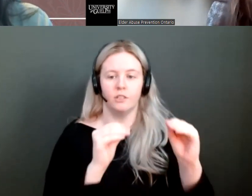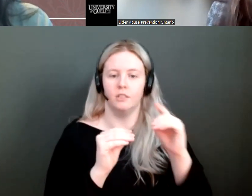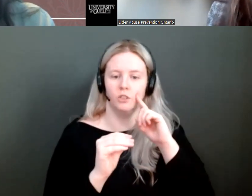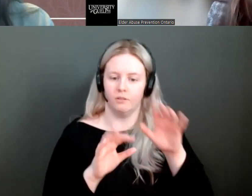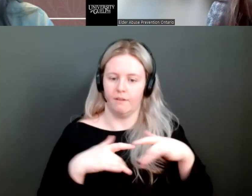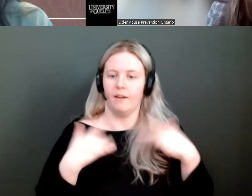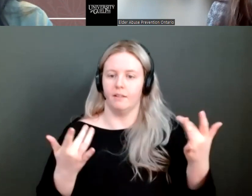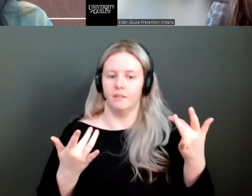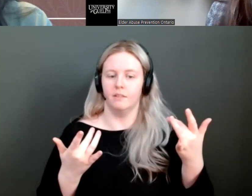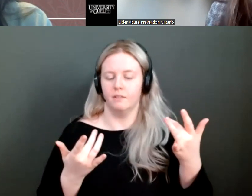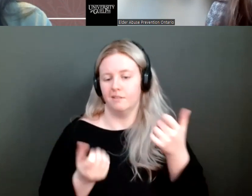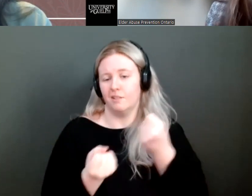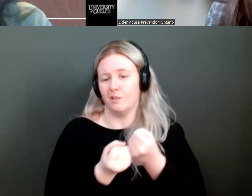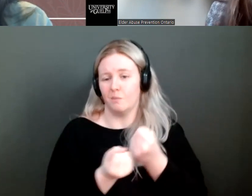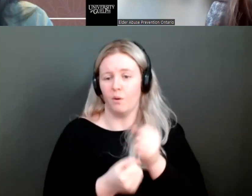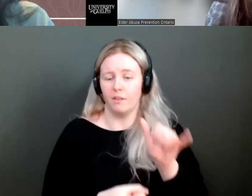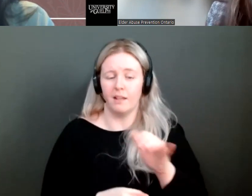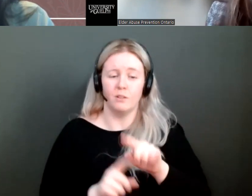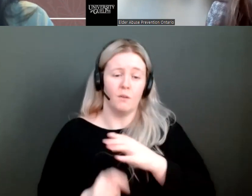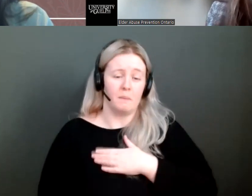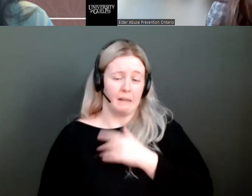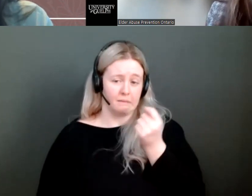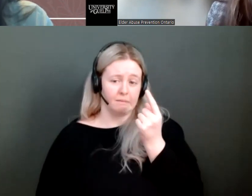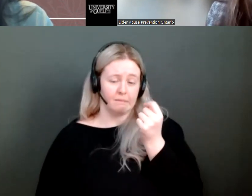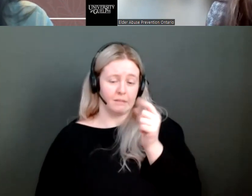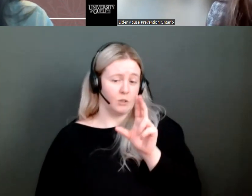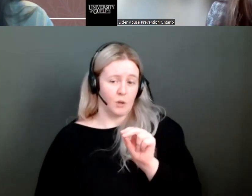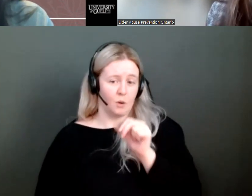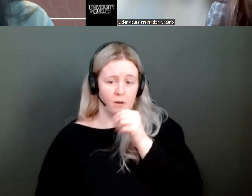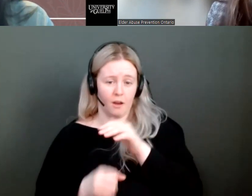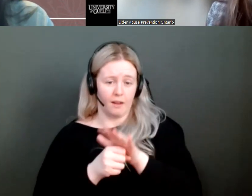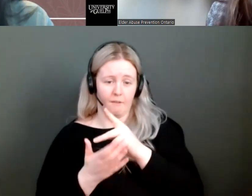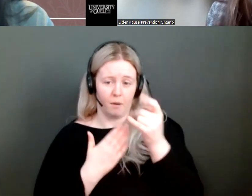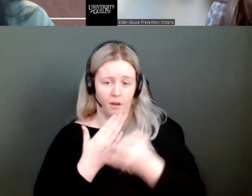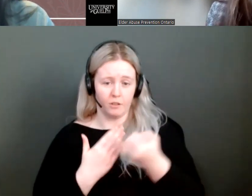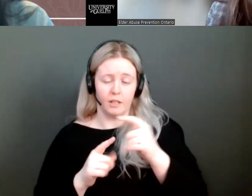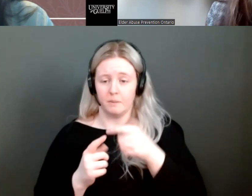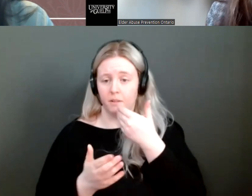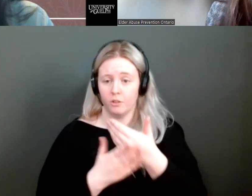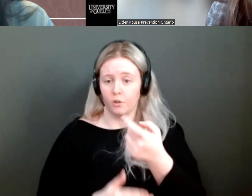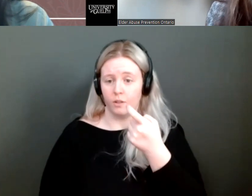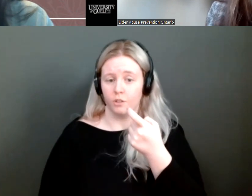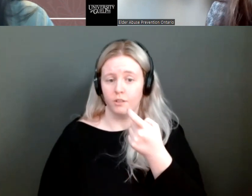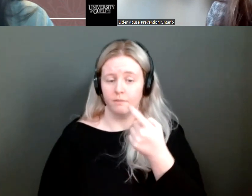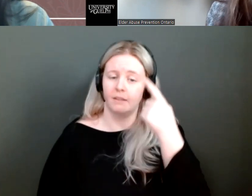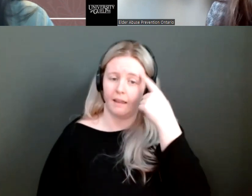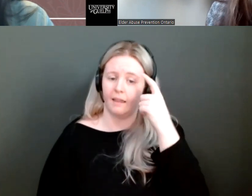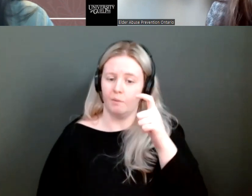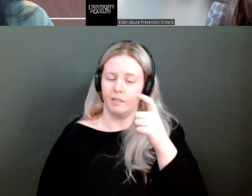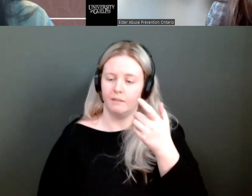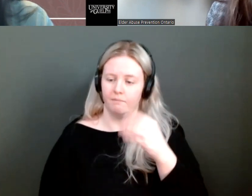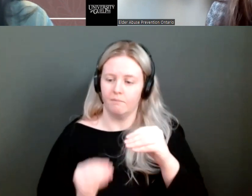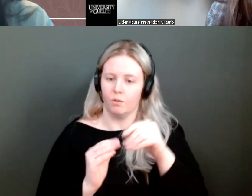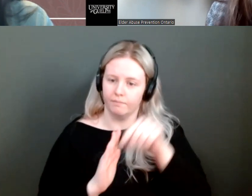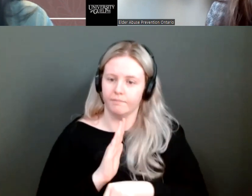us look at that. So to my knowledge, no, but great question. And it's something that I think that we really need to dig deep into